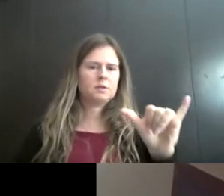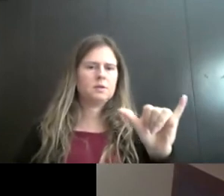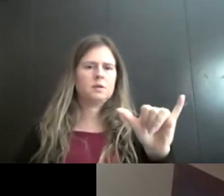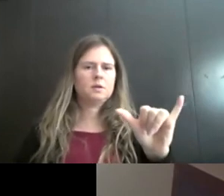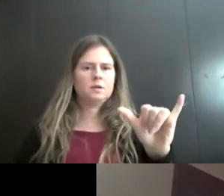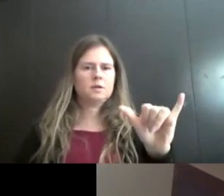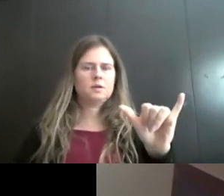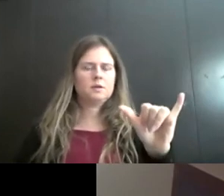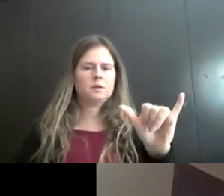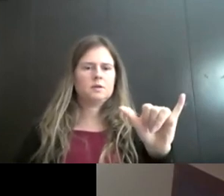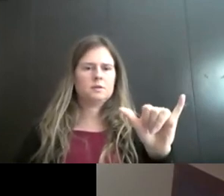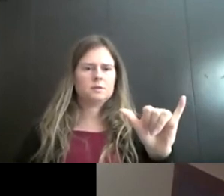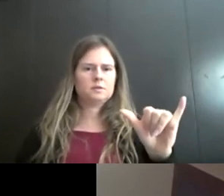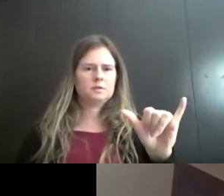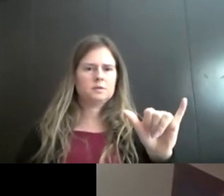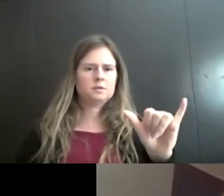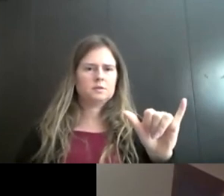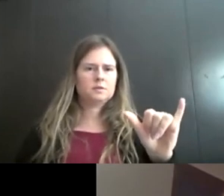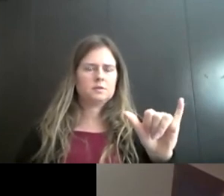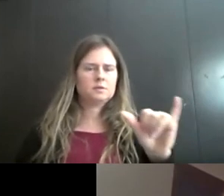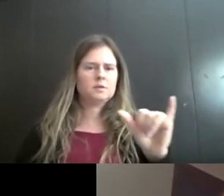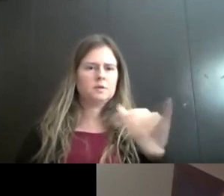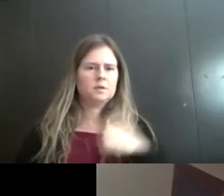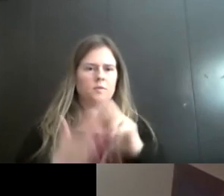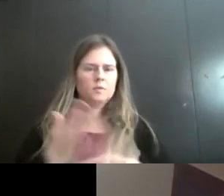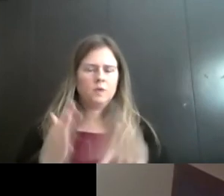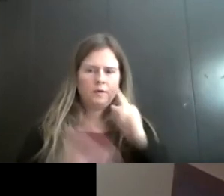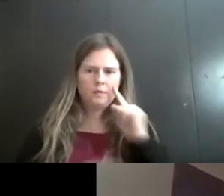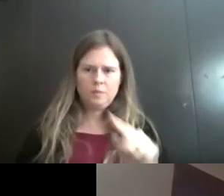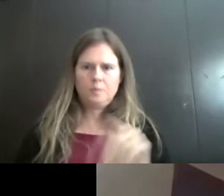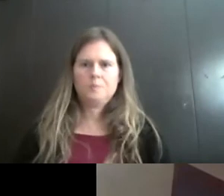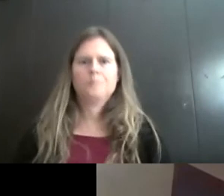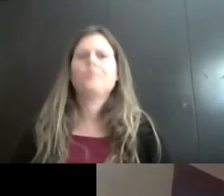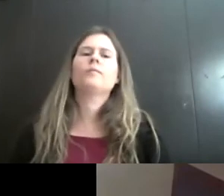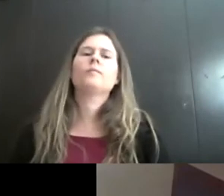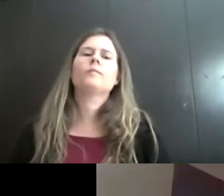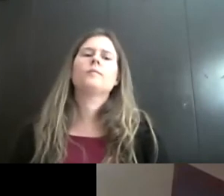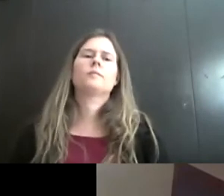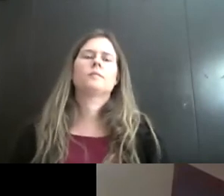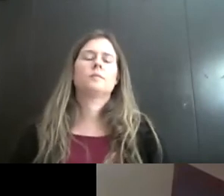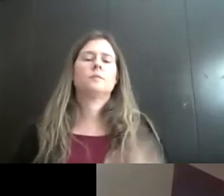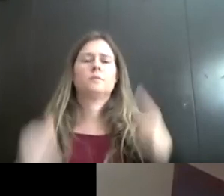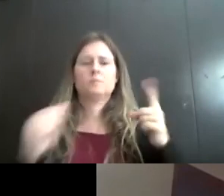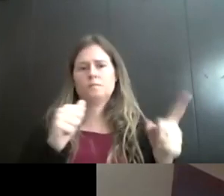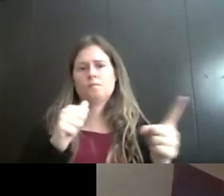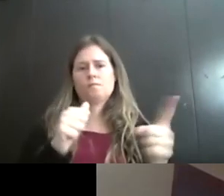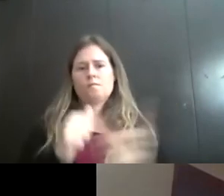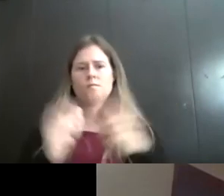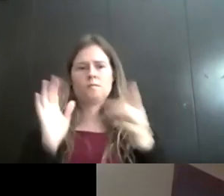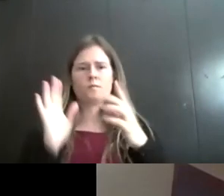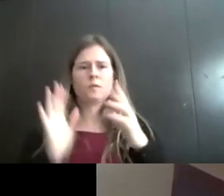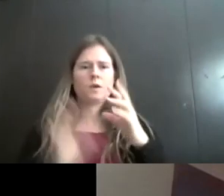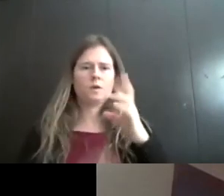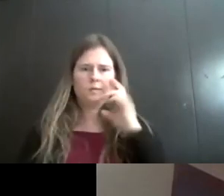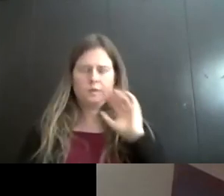And I don't know if you can read the writing, but I'll read it to you right now. The primary purpose of the Tataviam Land